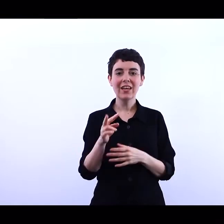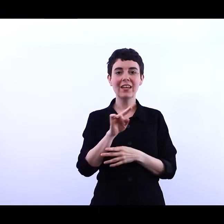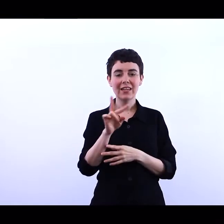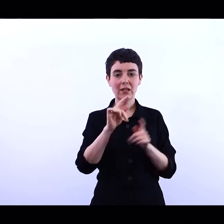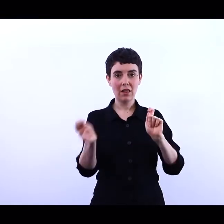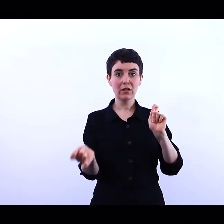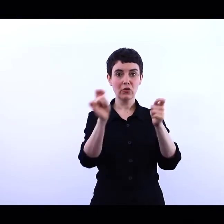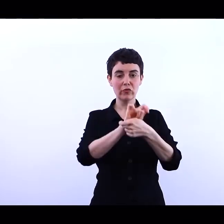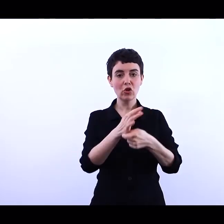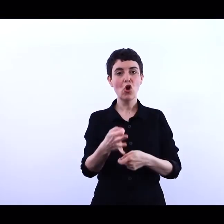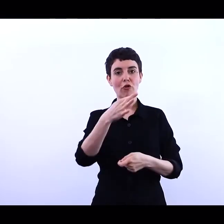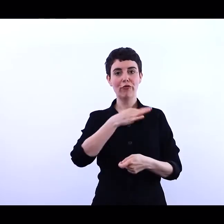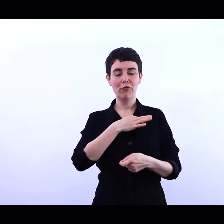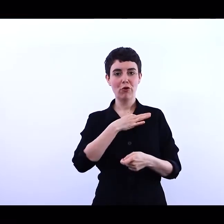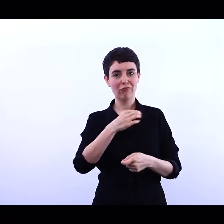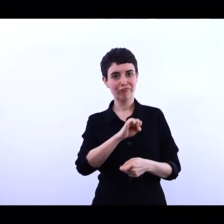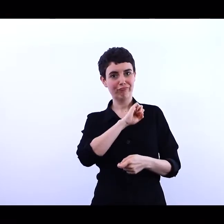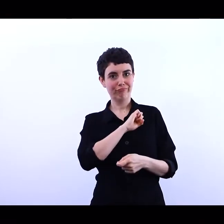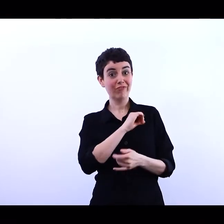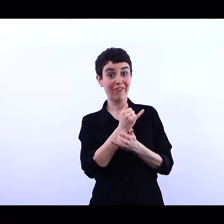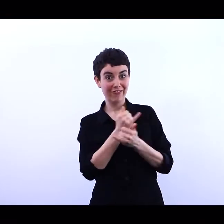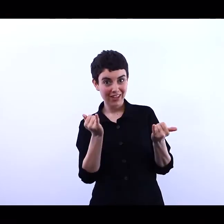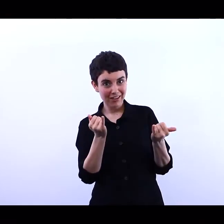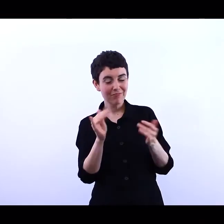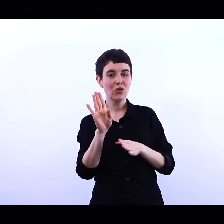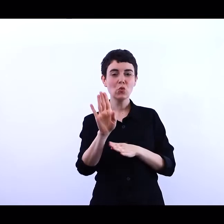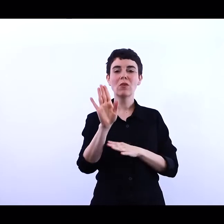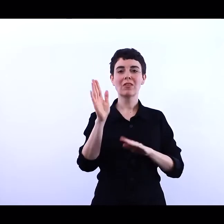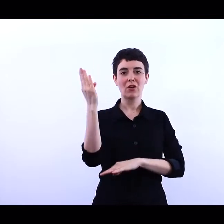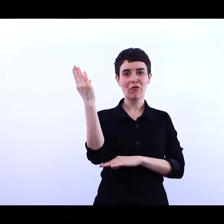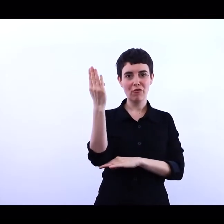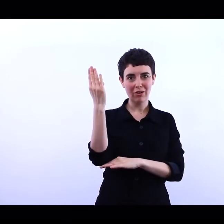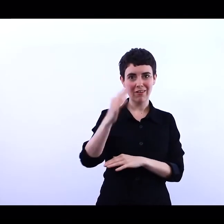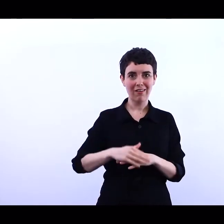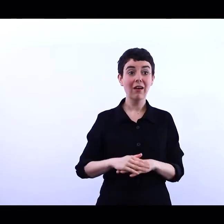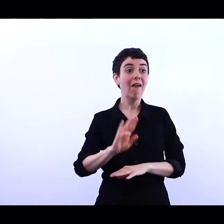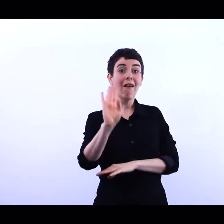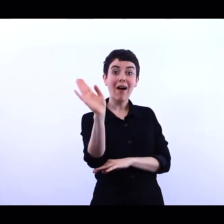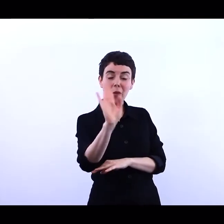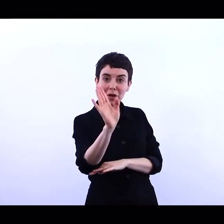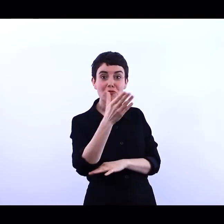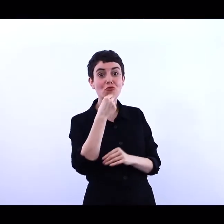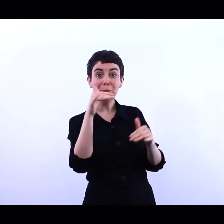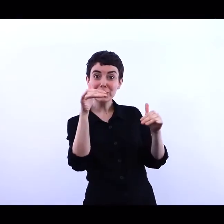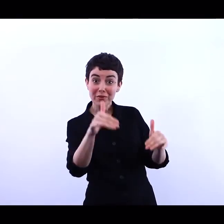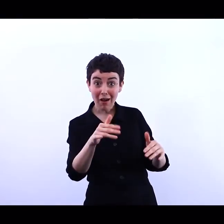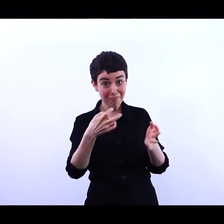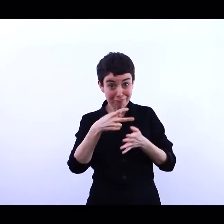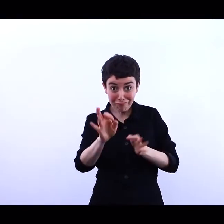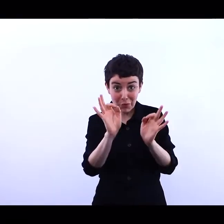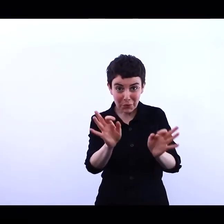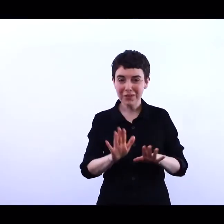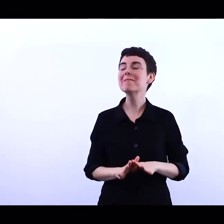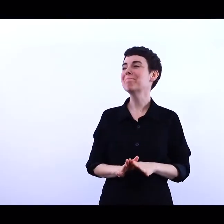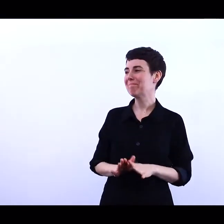Transformation Work for Us heißt der Titel, also von ihrer Keynote. Hello Amy, good to have you here. How are you? Good. Thank